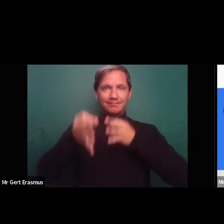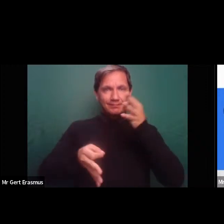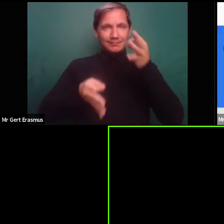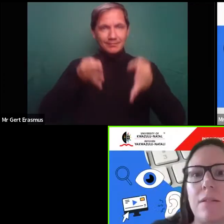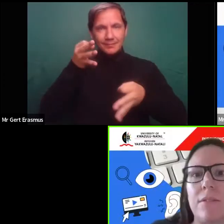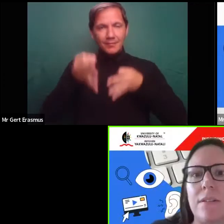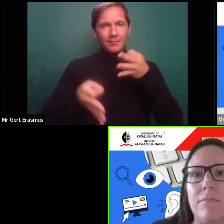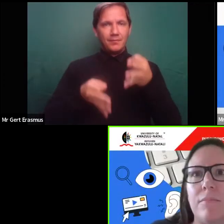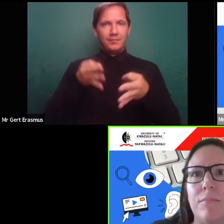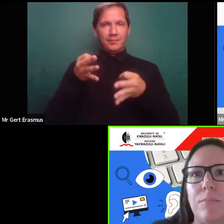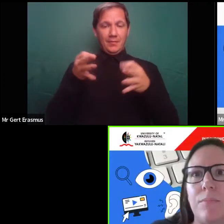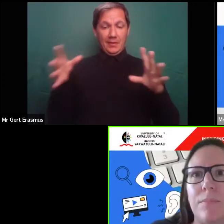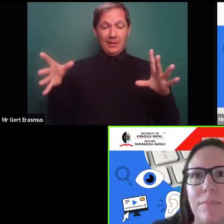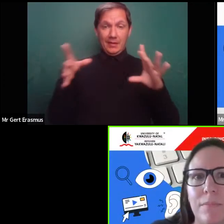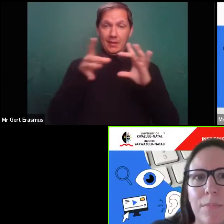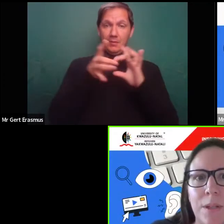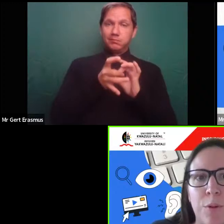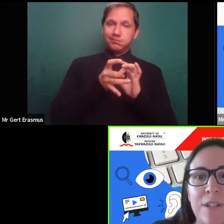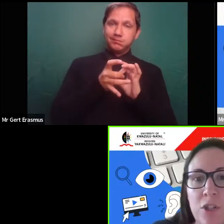the